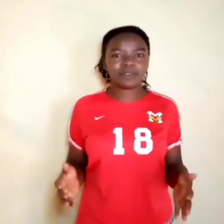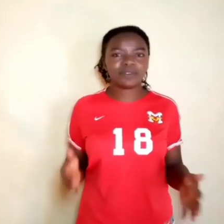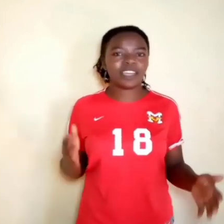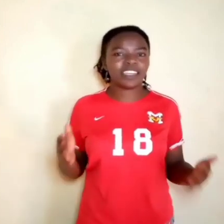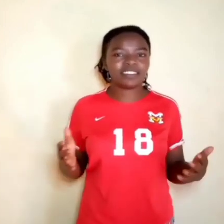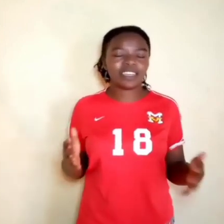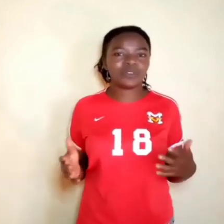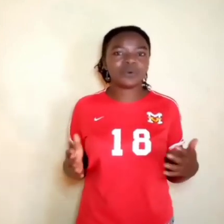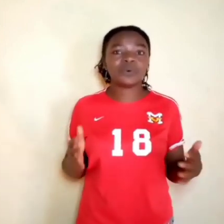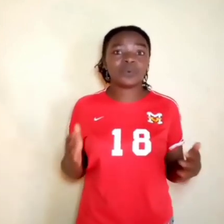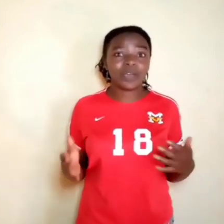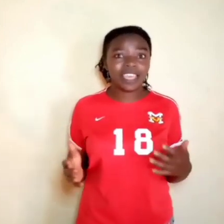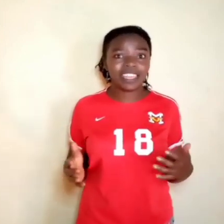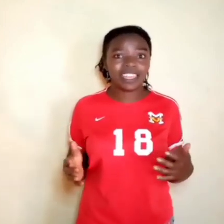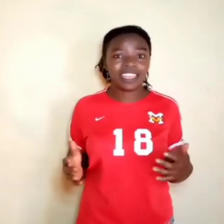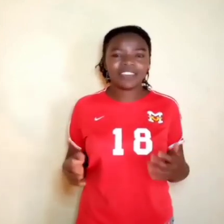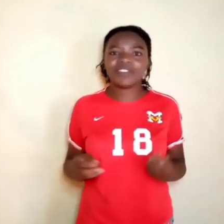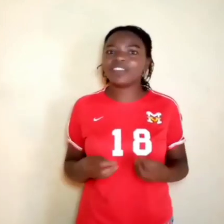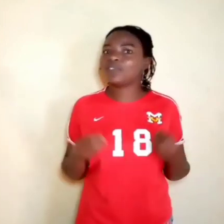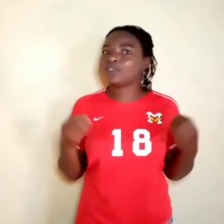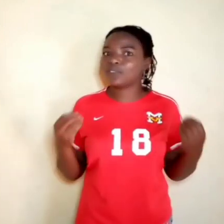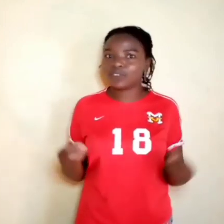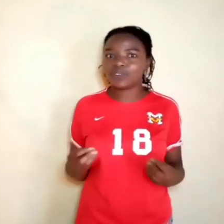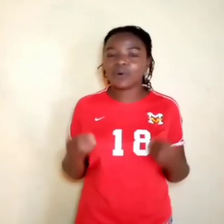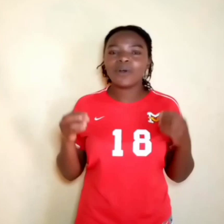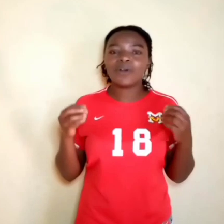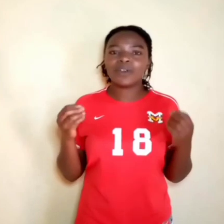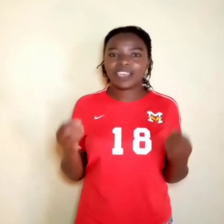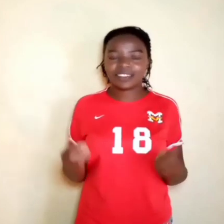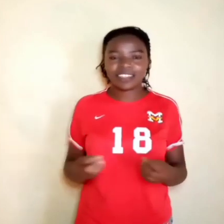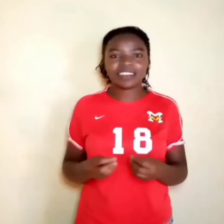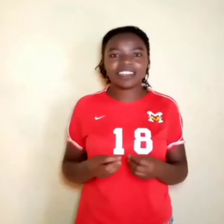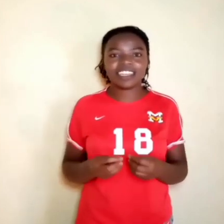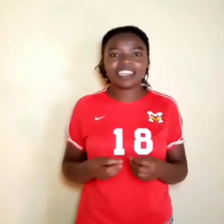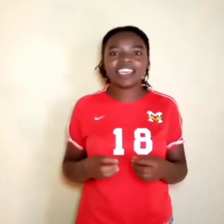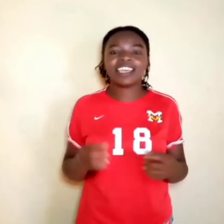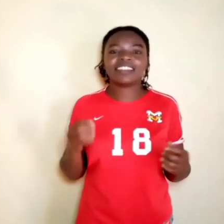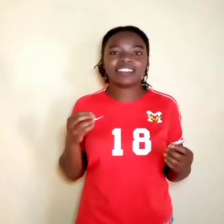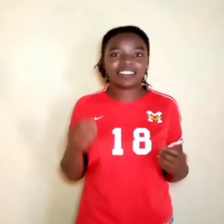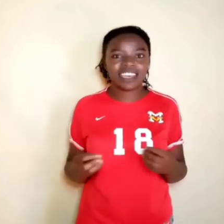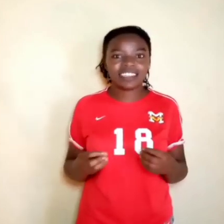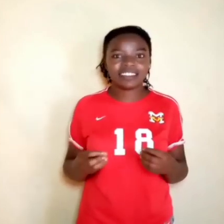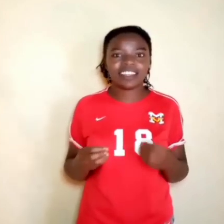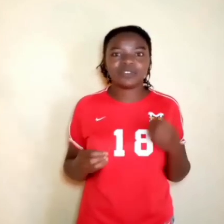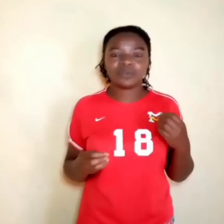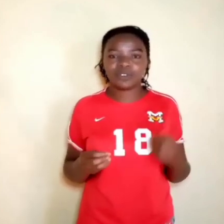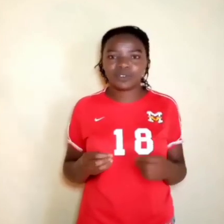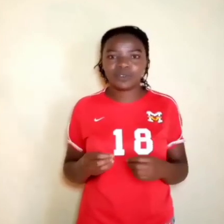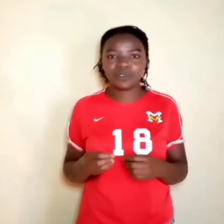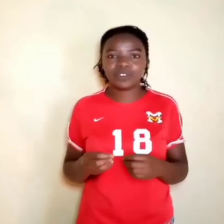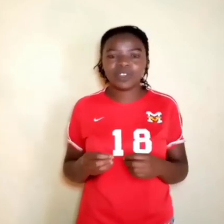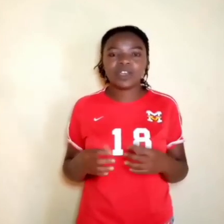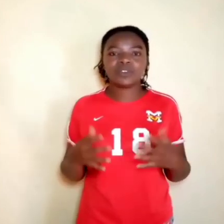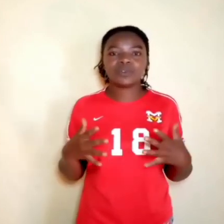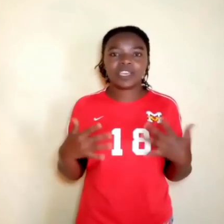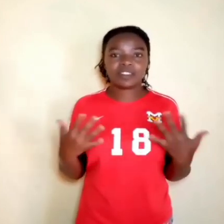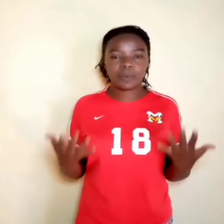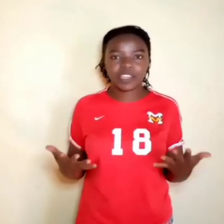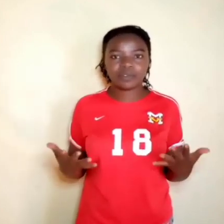to understand you well, even if you don't know exactly the signs that you use to express what